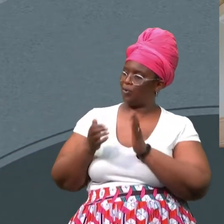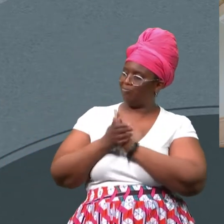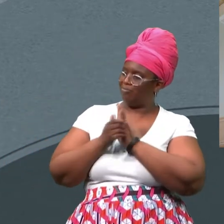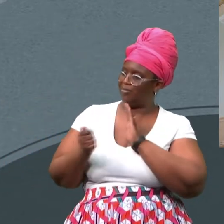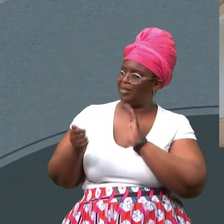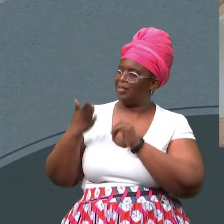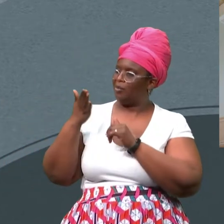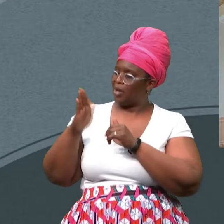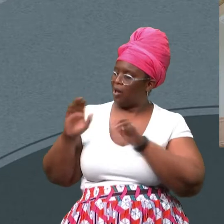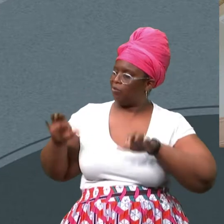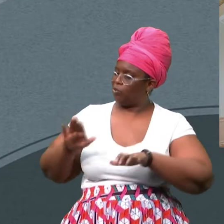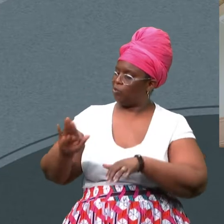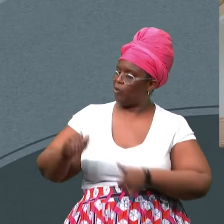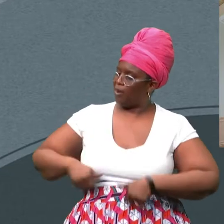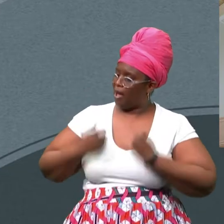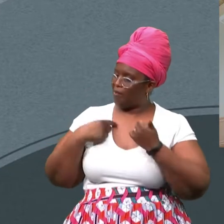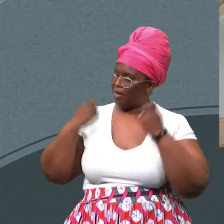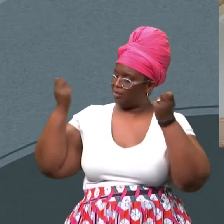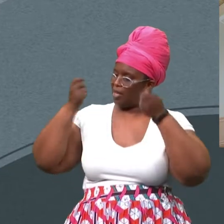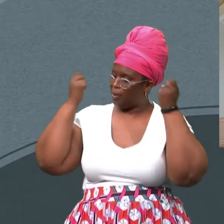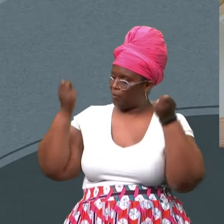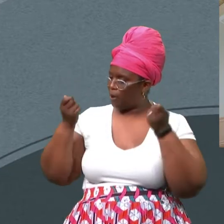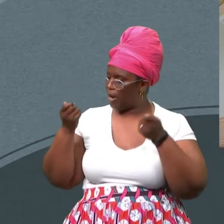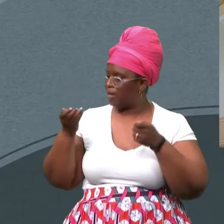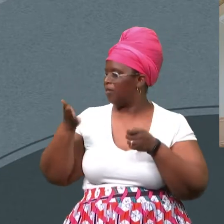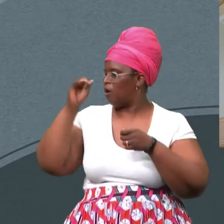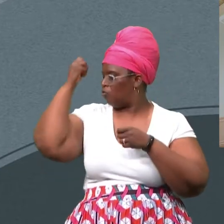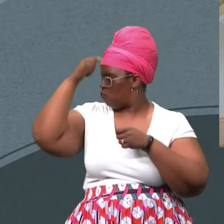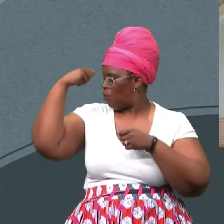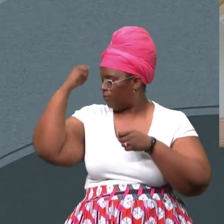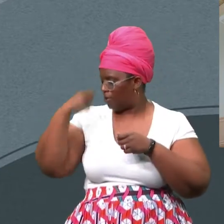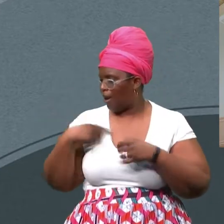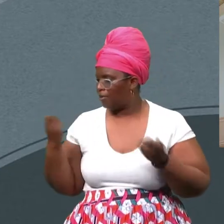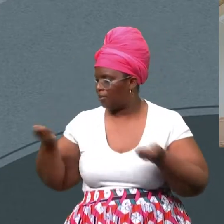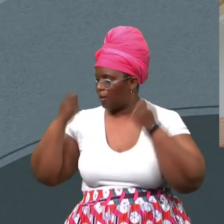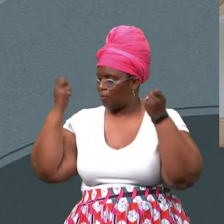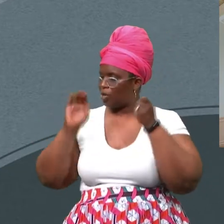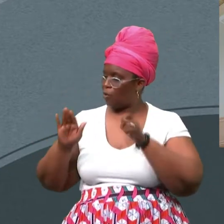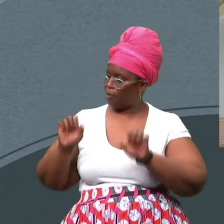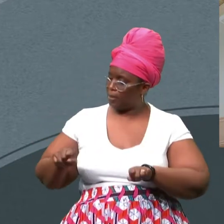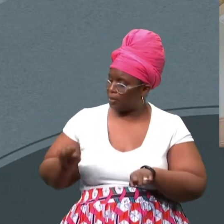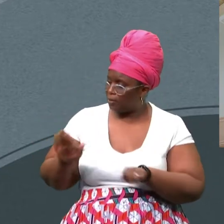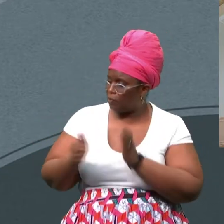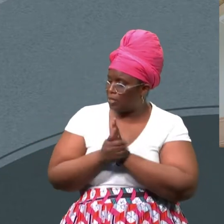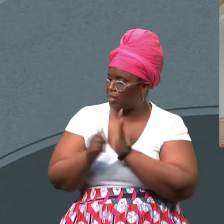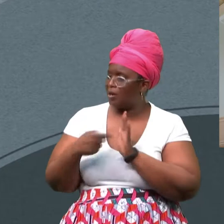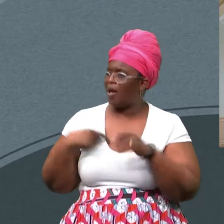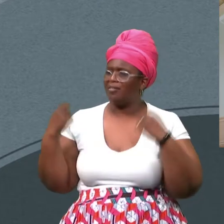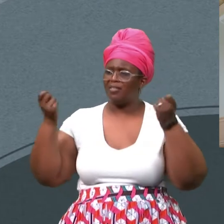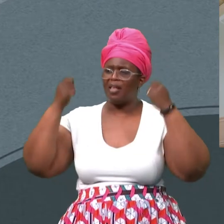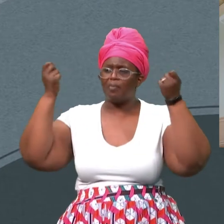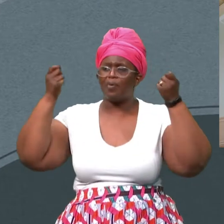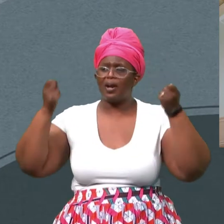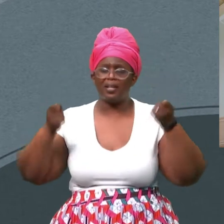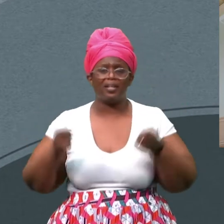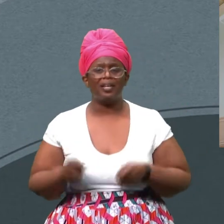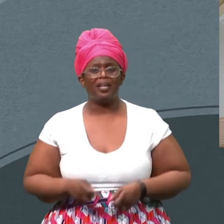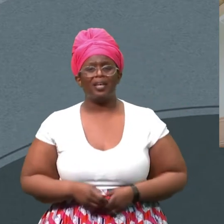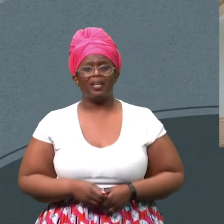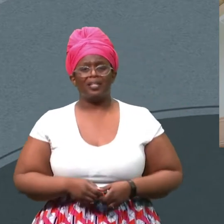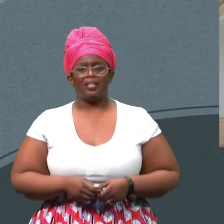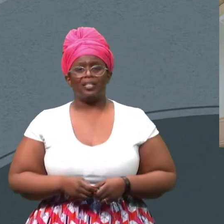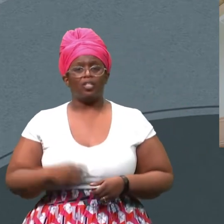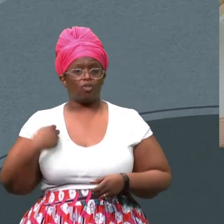I celebrate the anointing in you. I celebrate your abilities and skills. I celebrate. But not only do we all